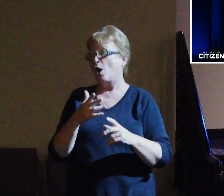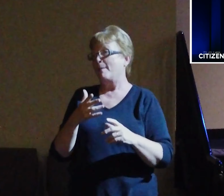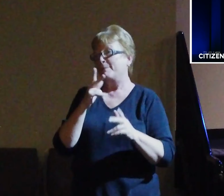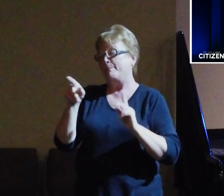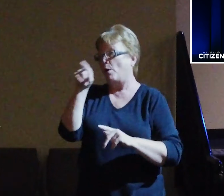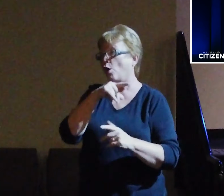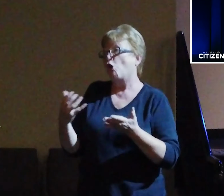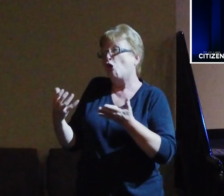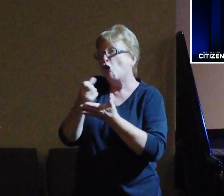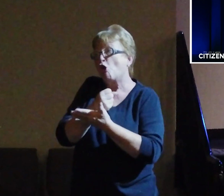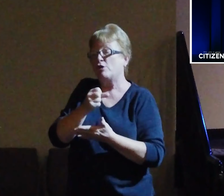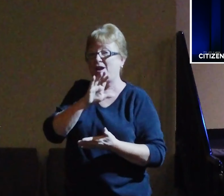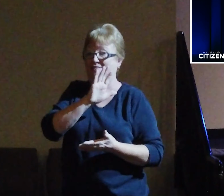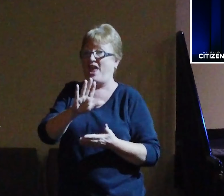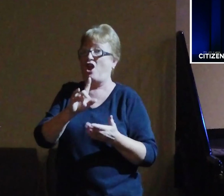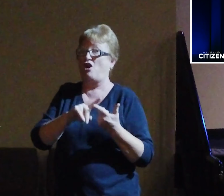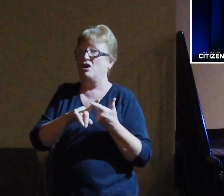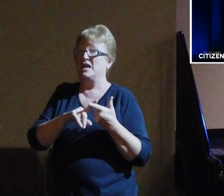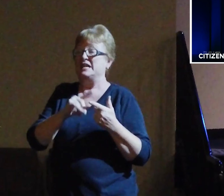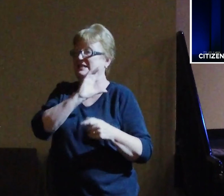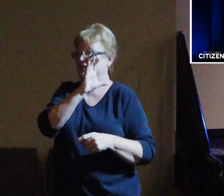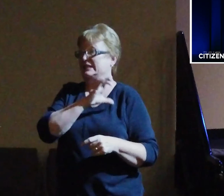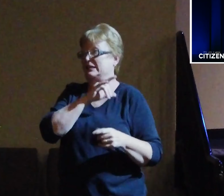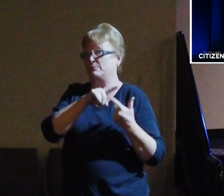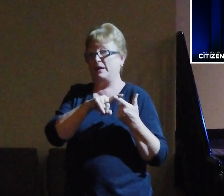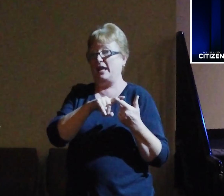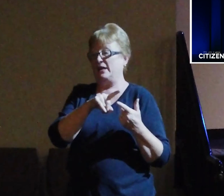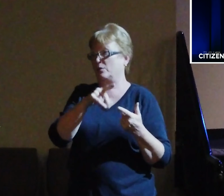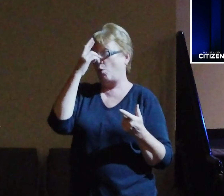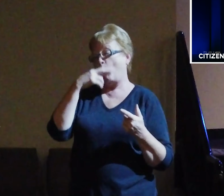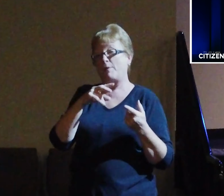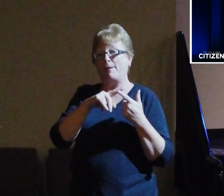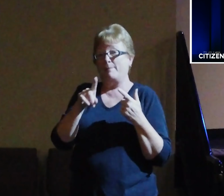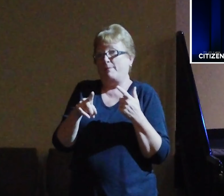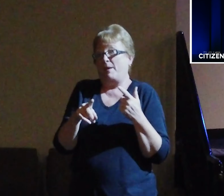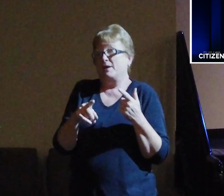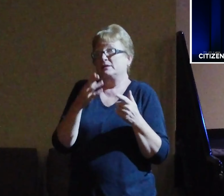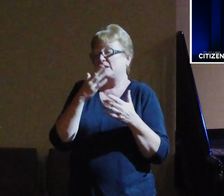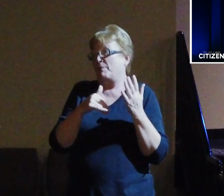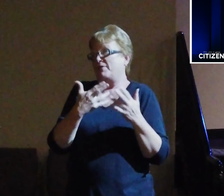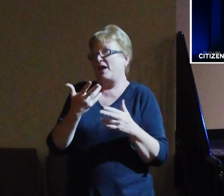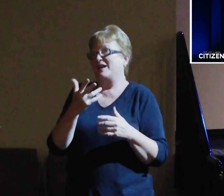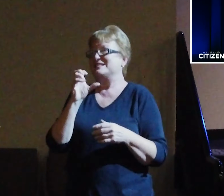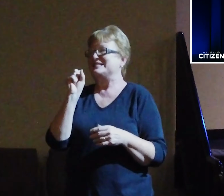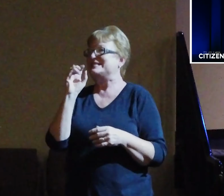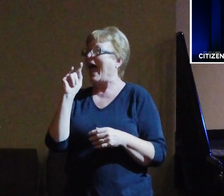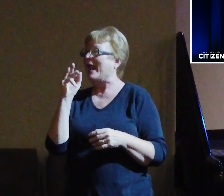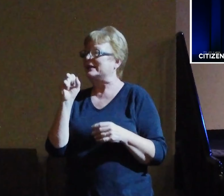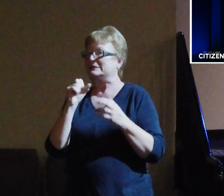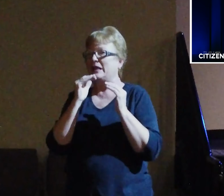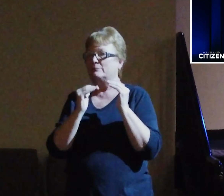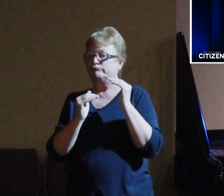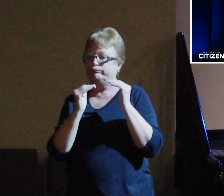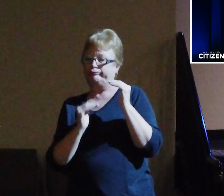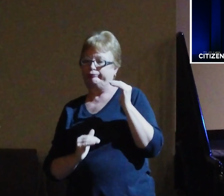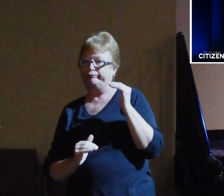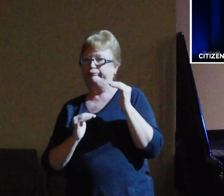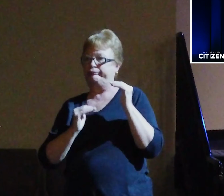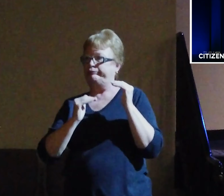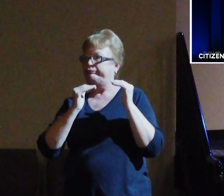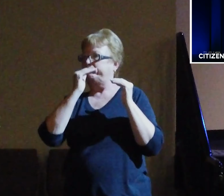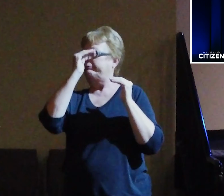As such, many had privileges that others would have only dreamed of. And this status would have been a big deal to them. They would have had a pride